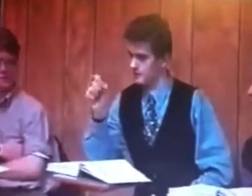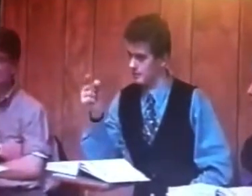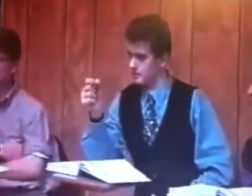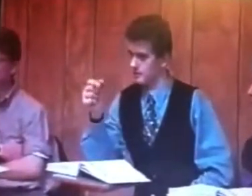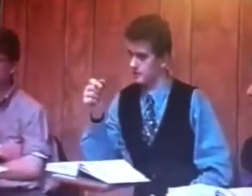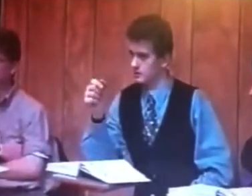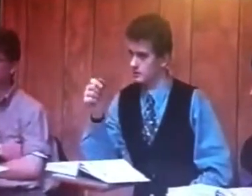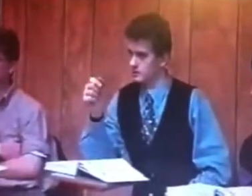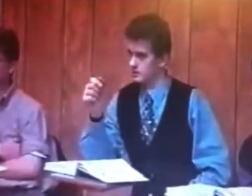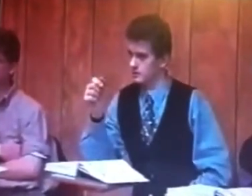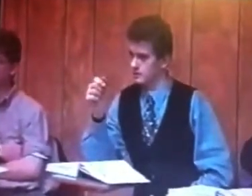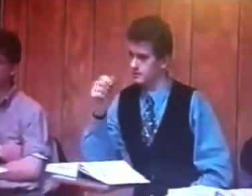Nucleus, right?